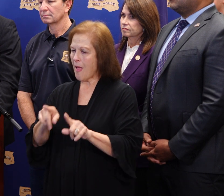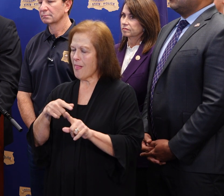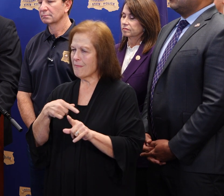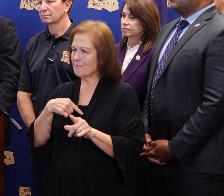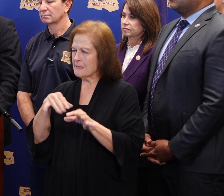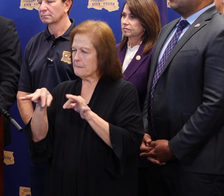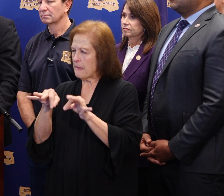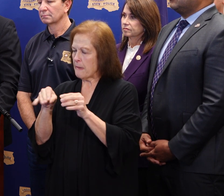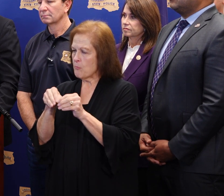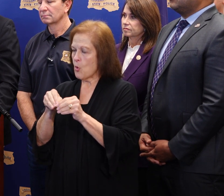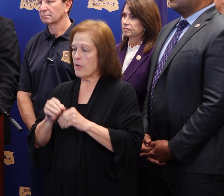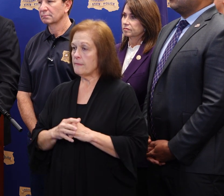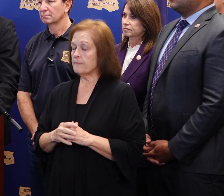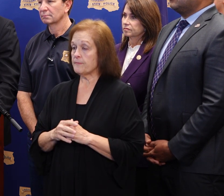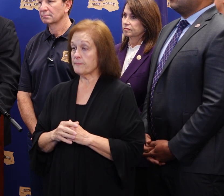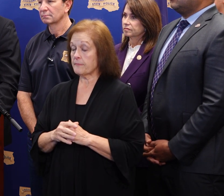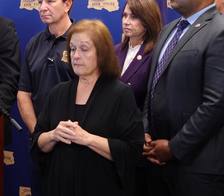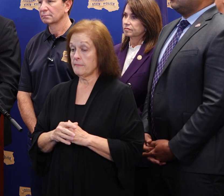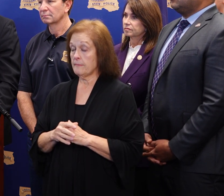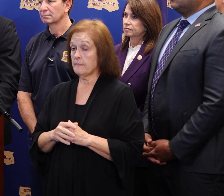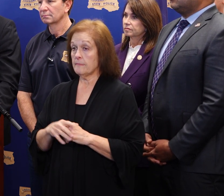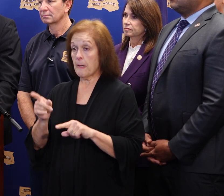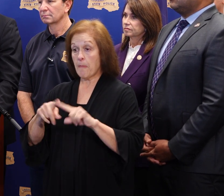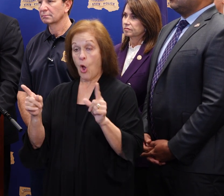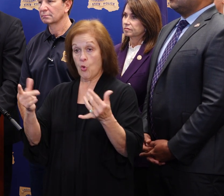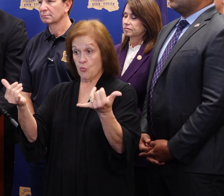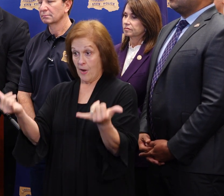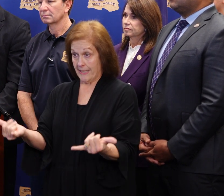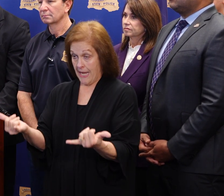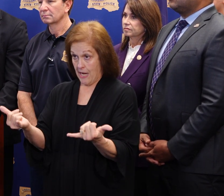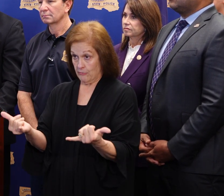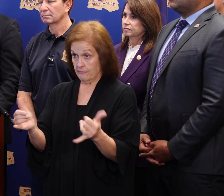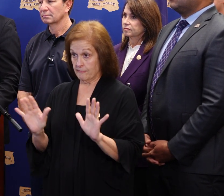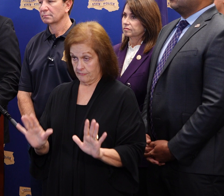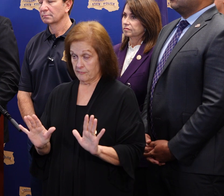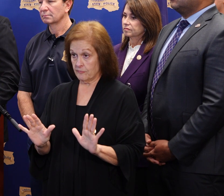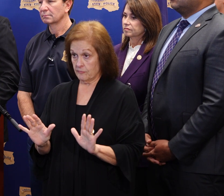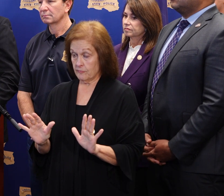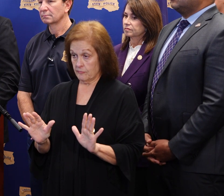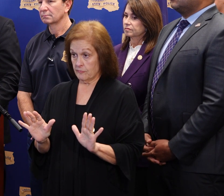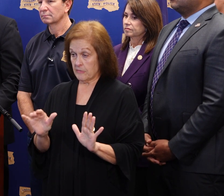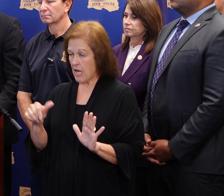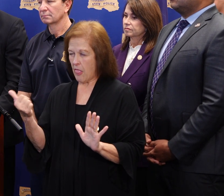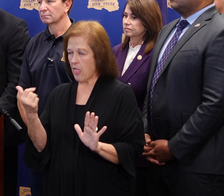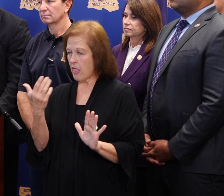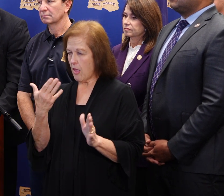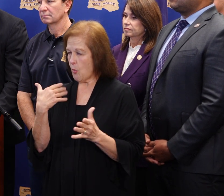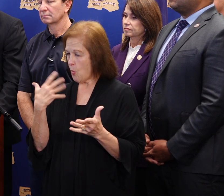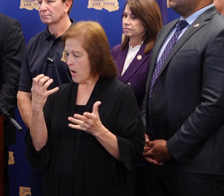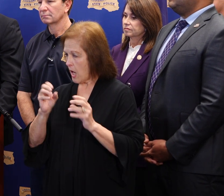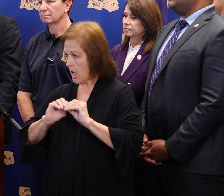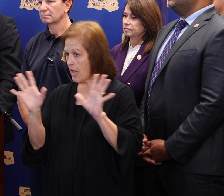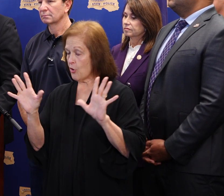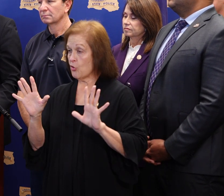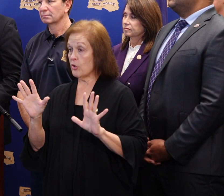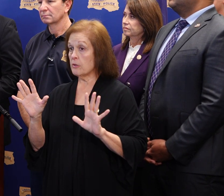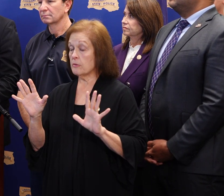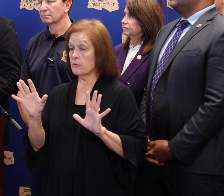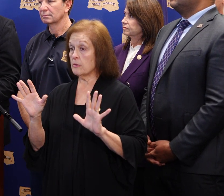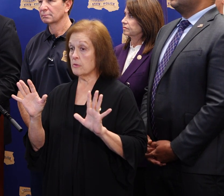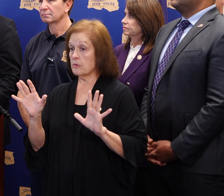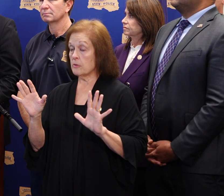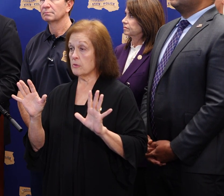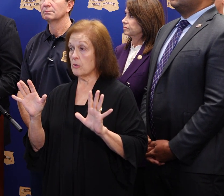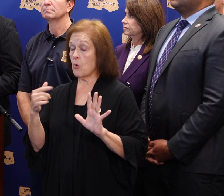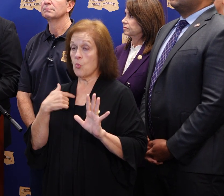later. But at this point, currently, and this is another fact I want to be clear on, we do